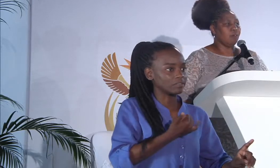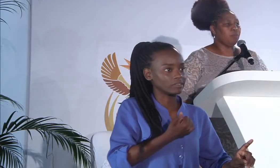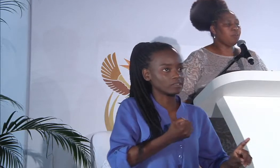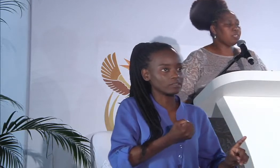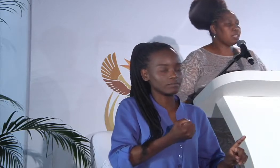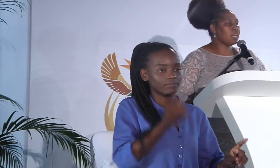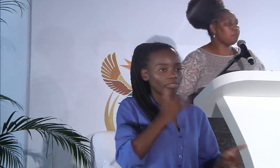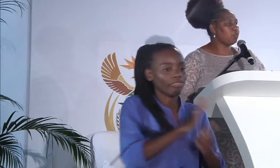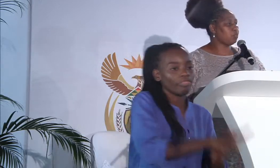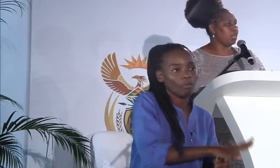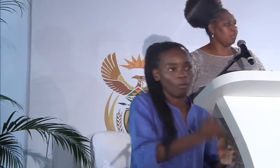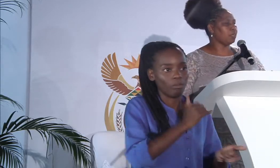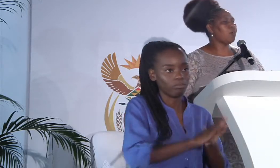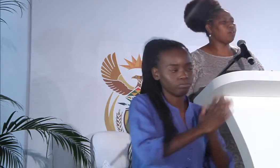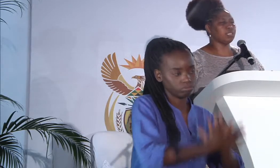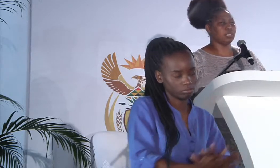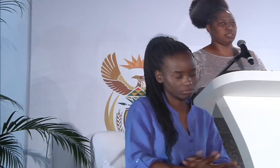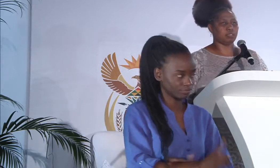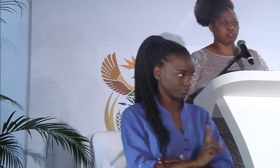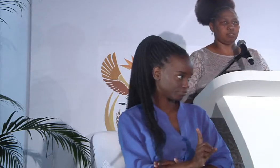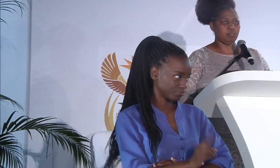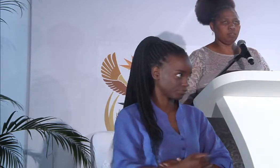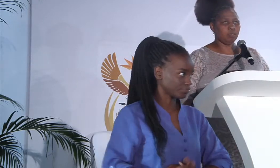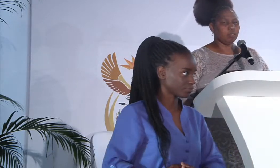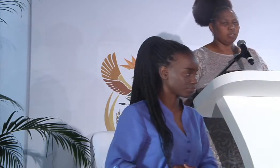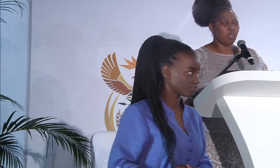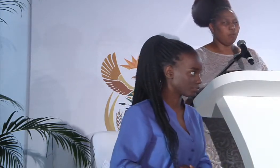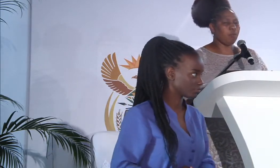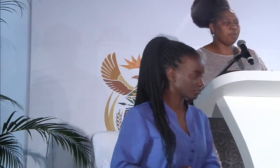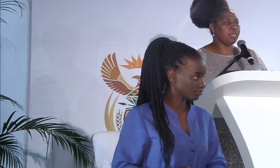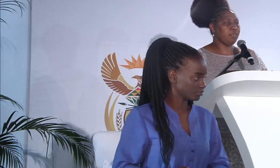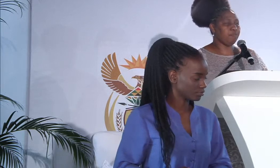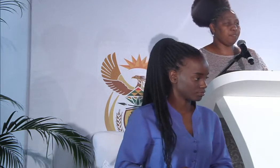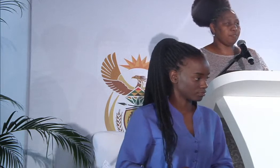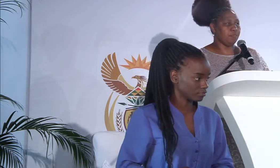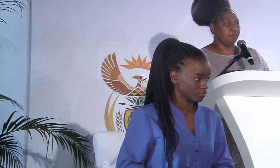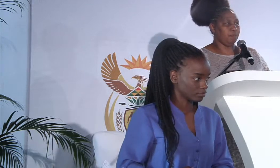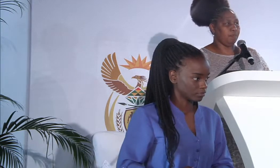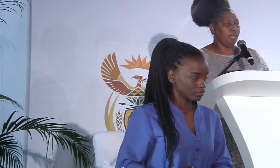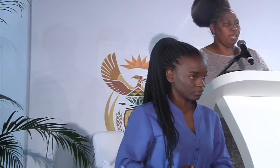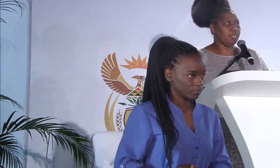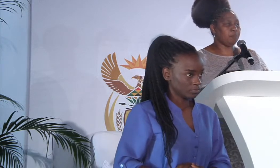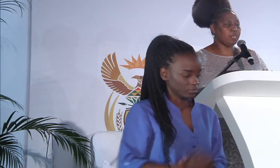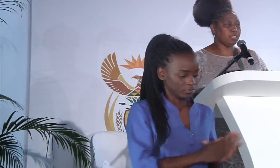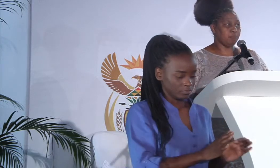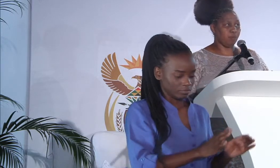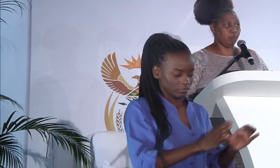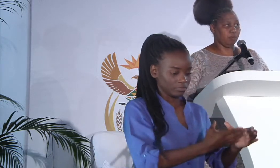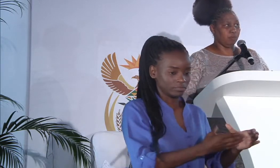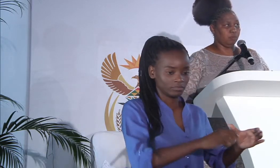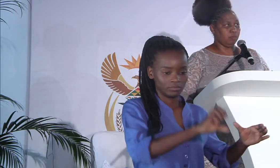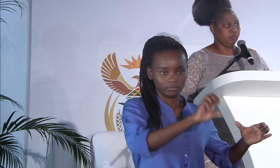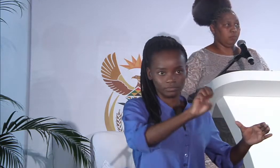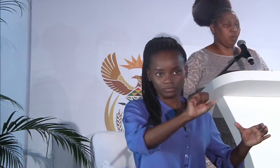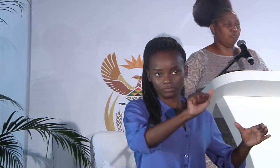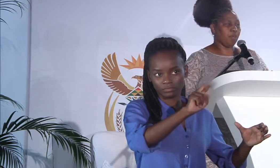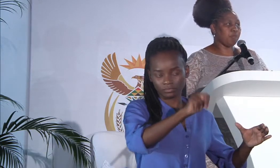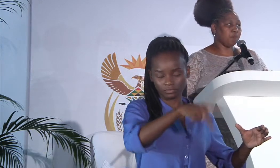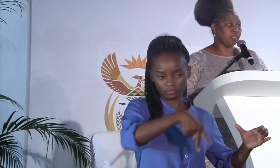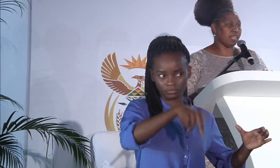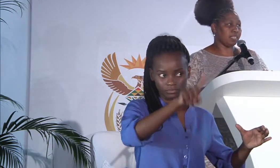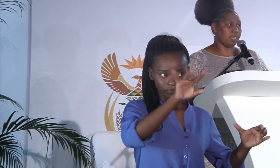We're launching SANPUD today because we believe in the principle of